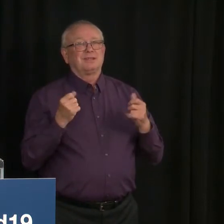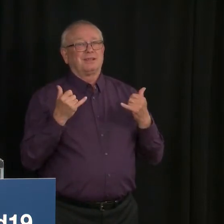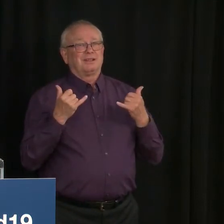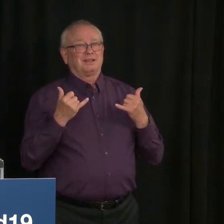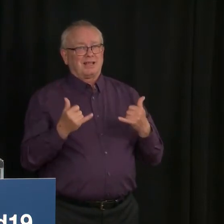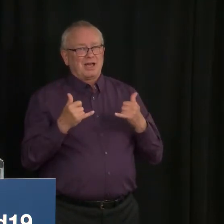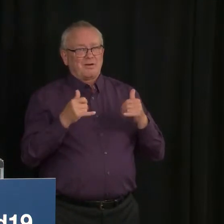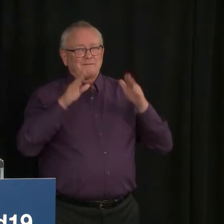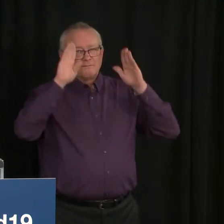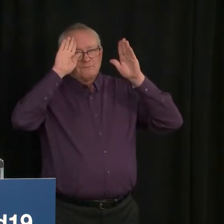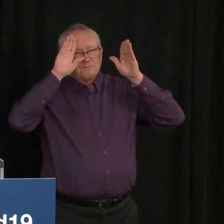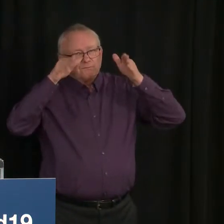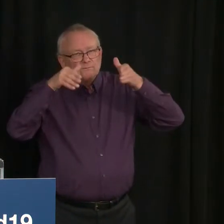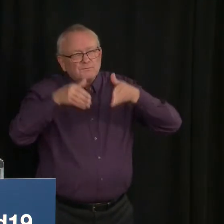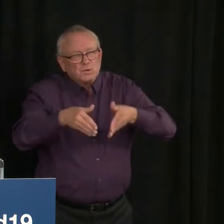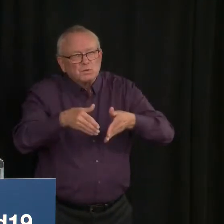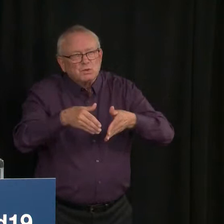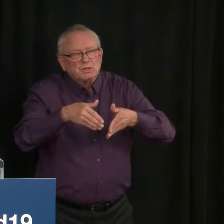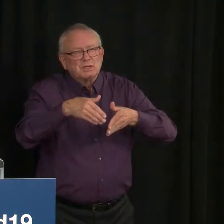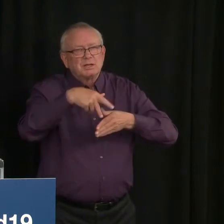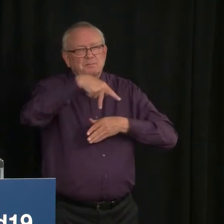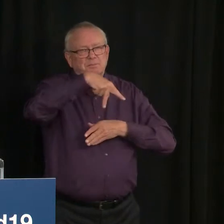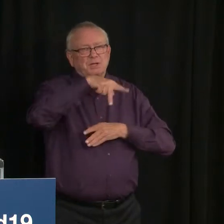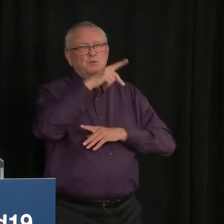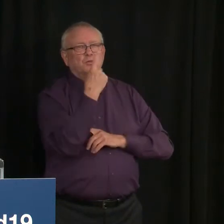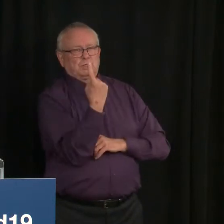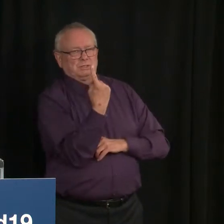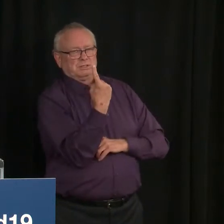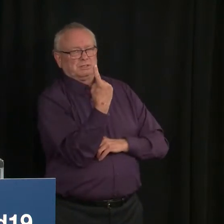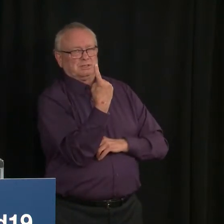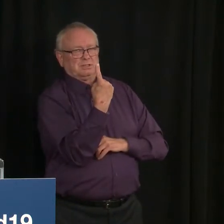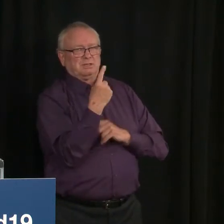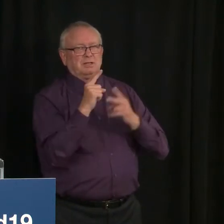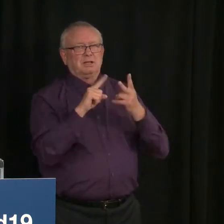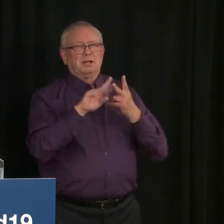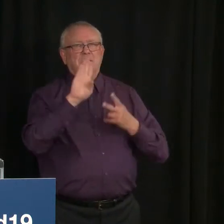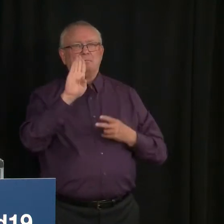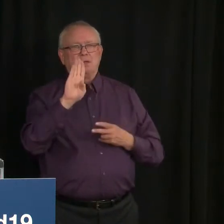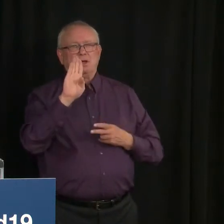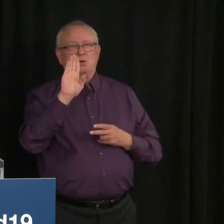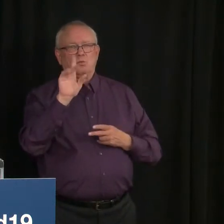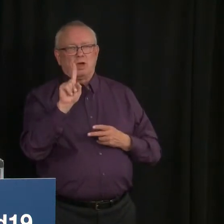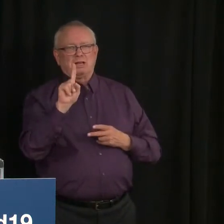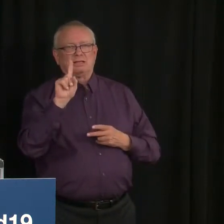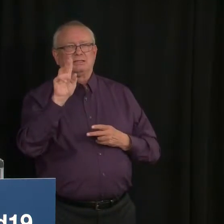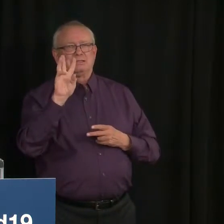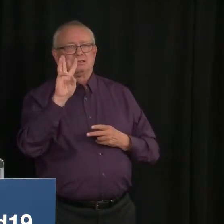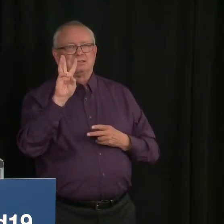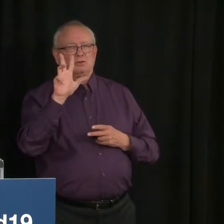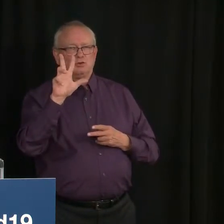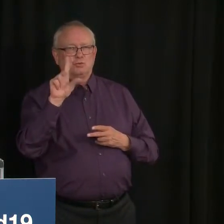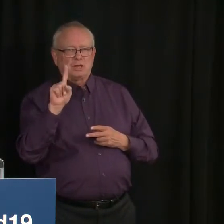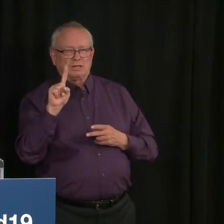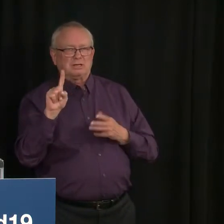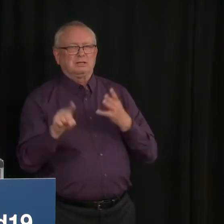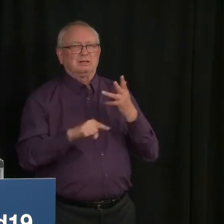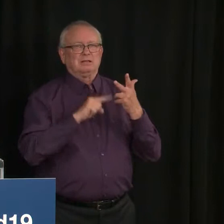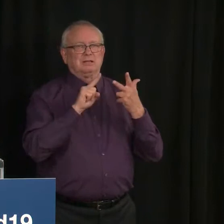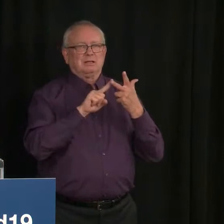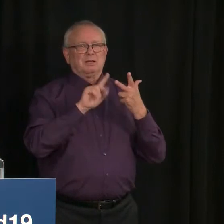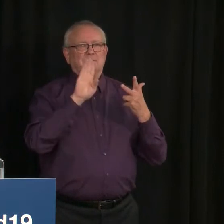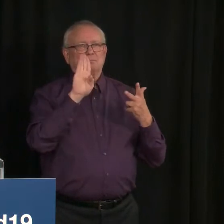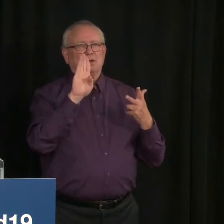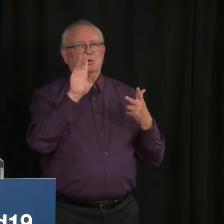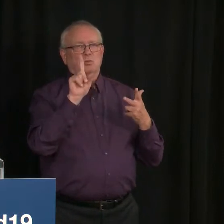the B1351, and the B1617. Those are the three, again, in the alternate terminology,